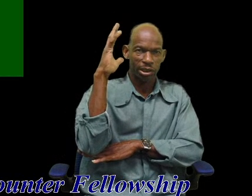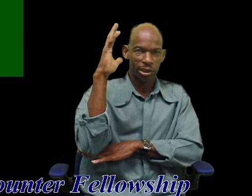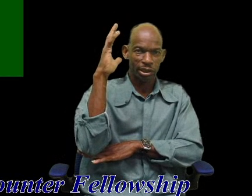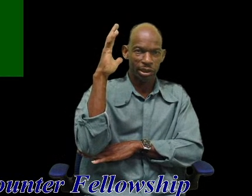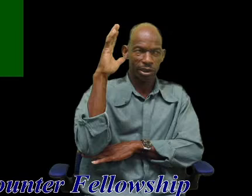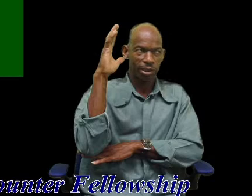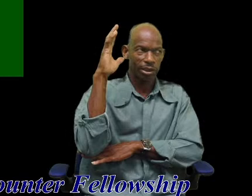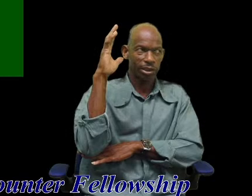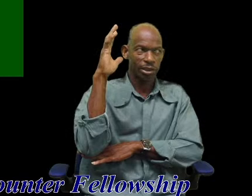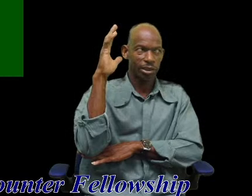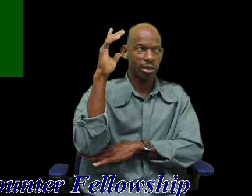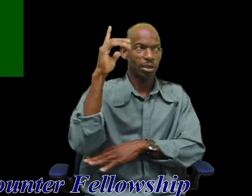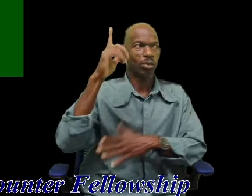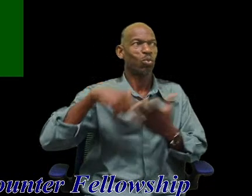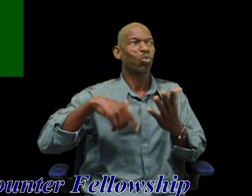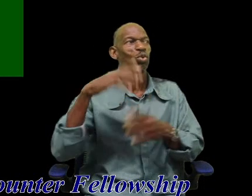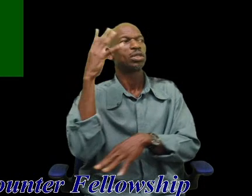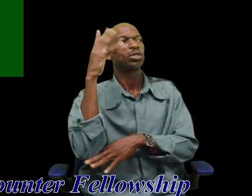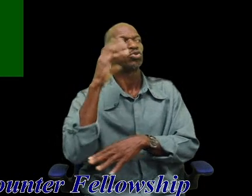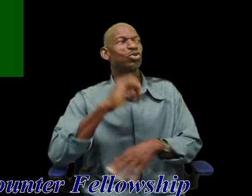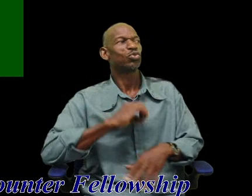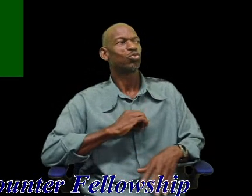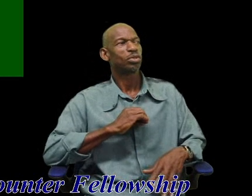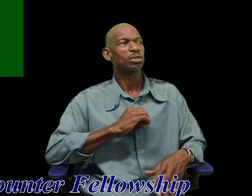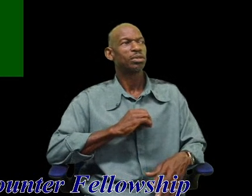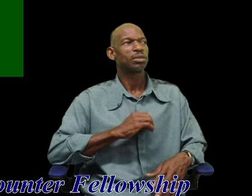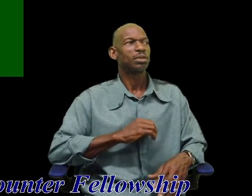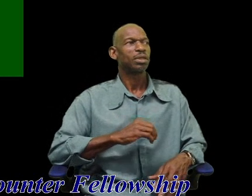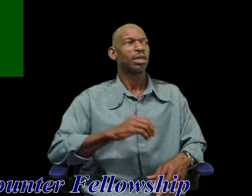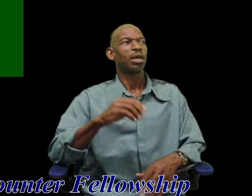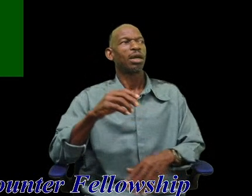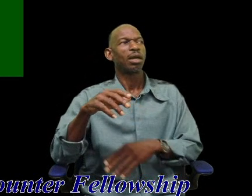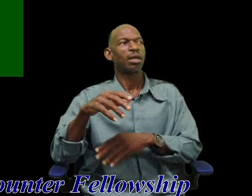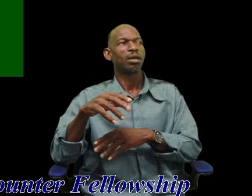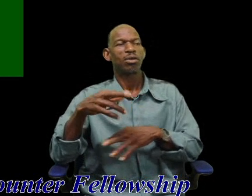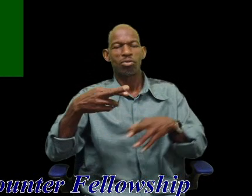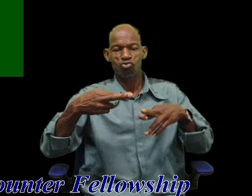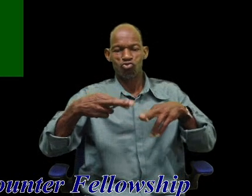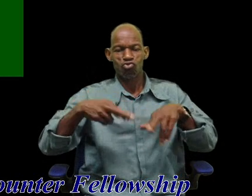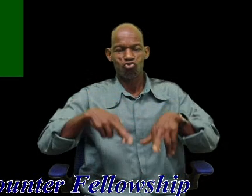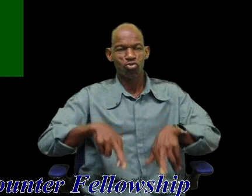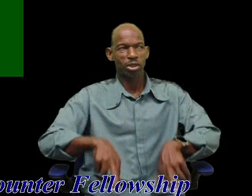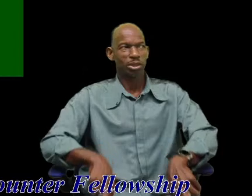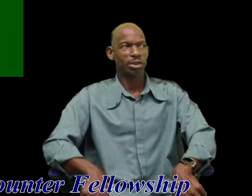What will a tree own? A tree will own roots.